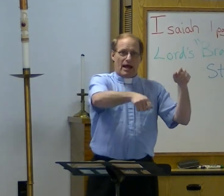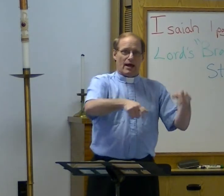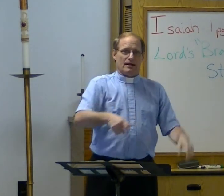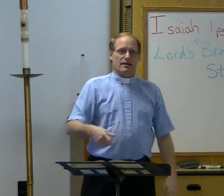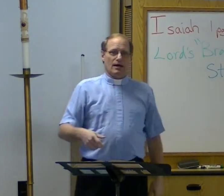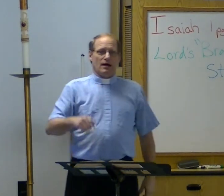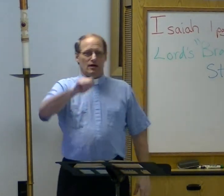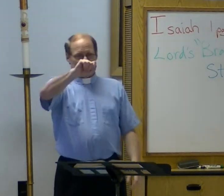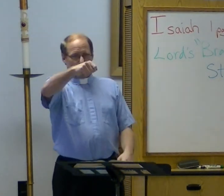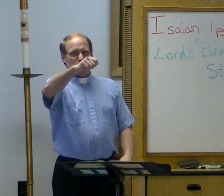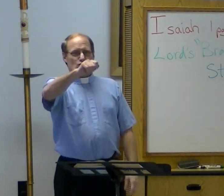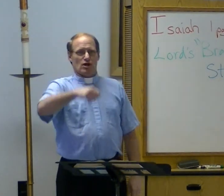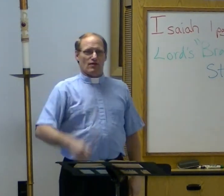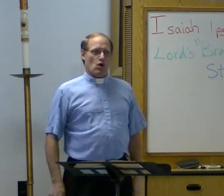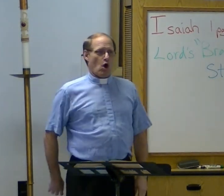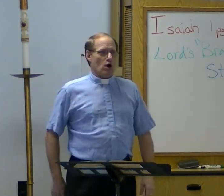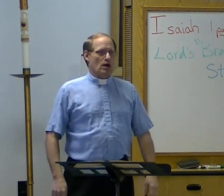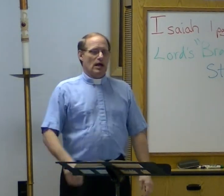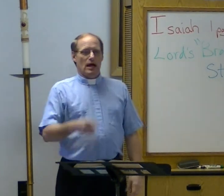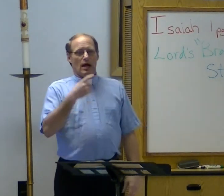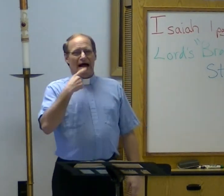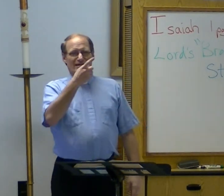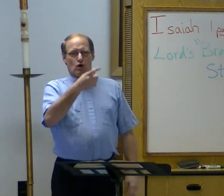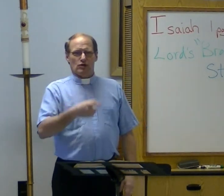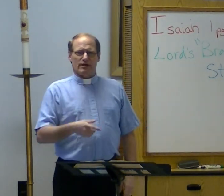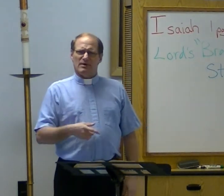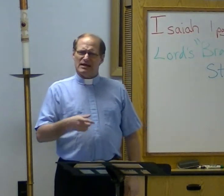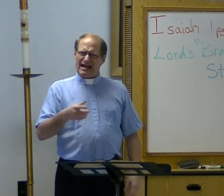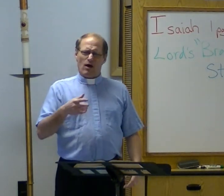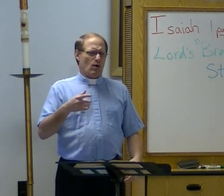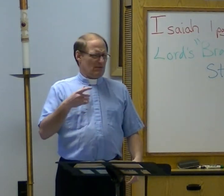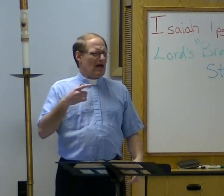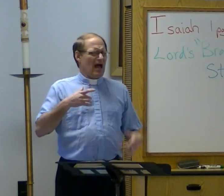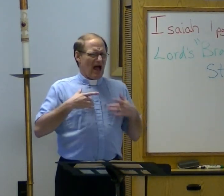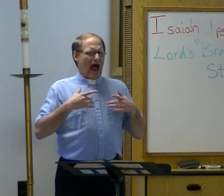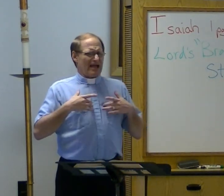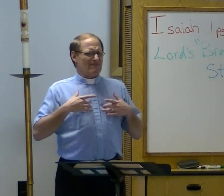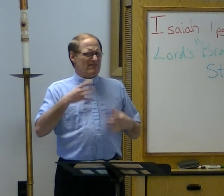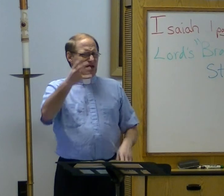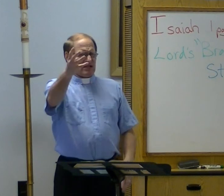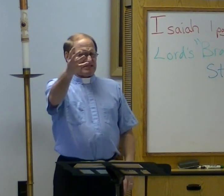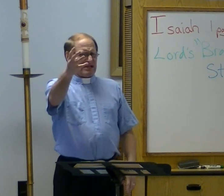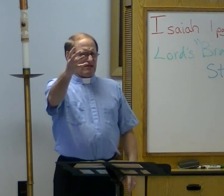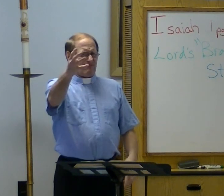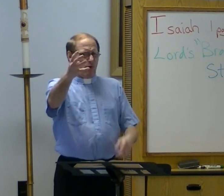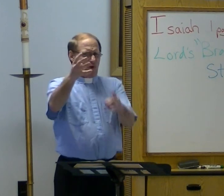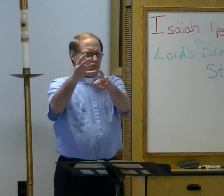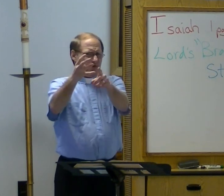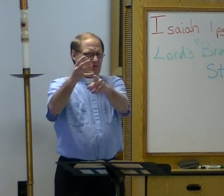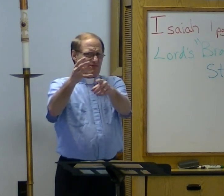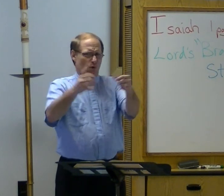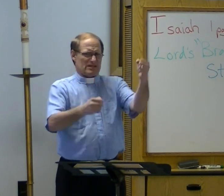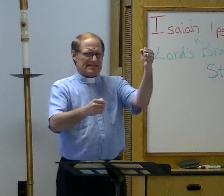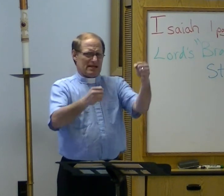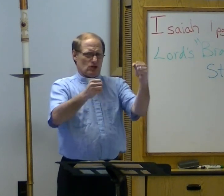And so I turned on the car. I told him, now, I can in the fourth